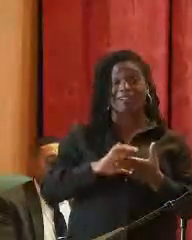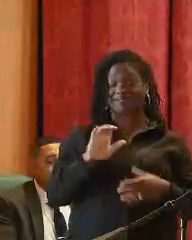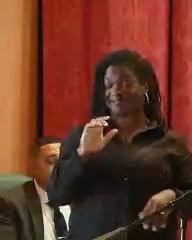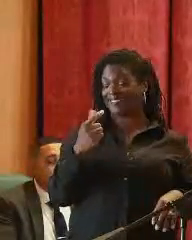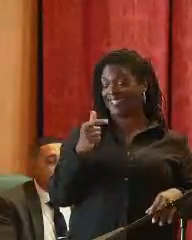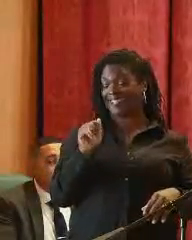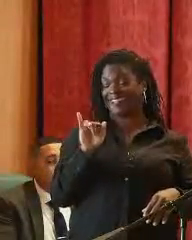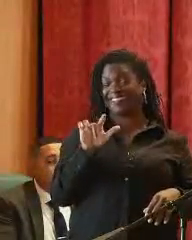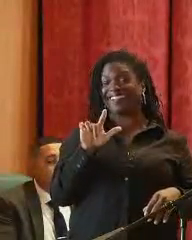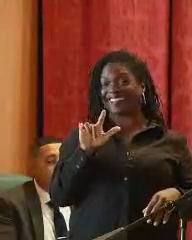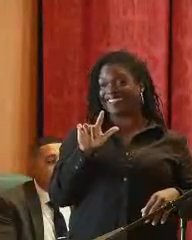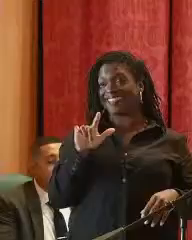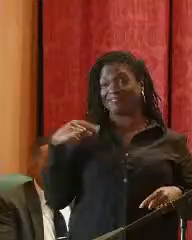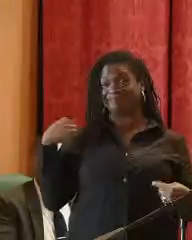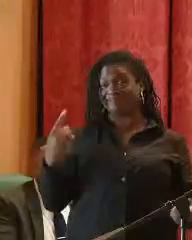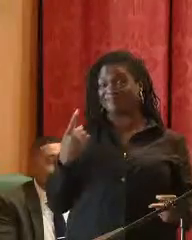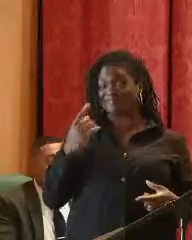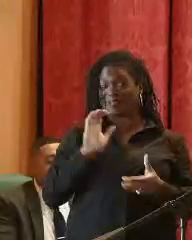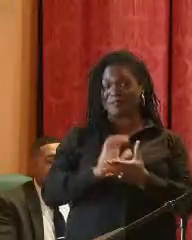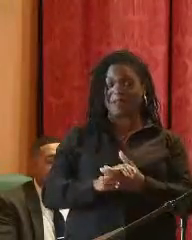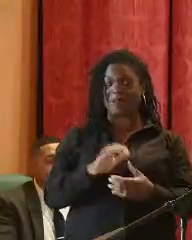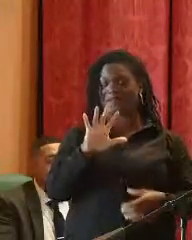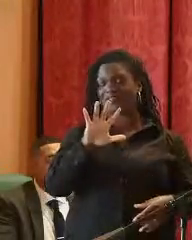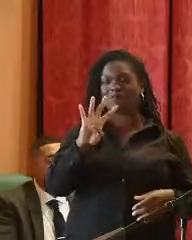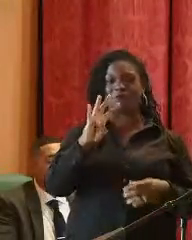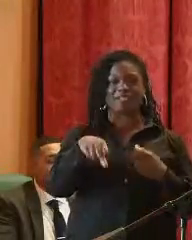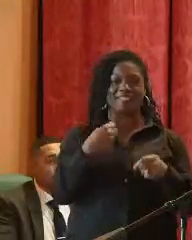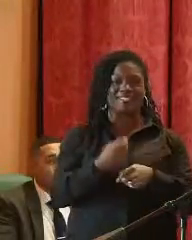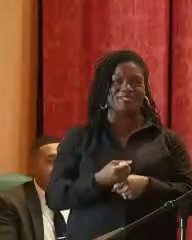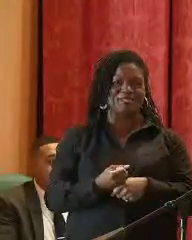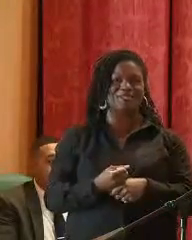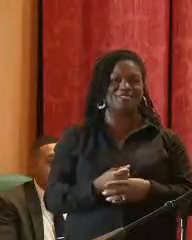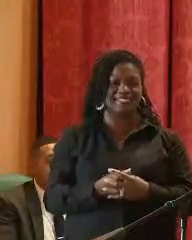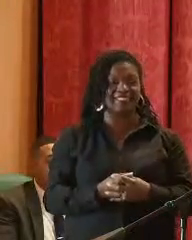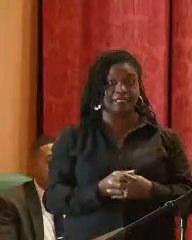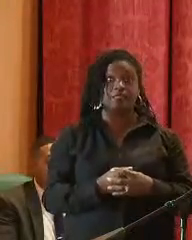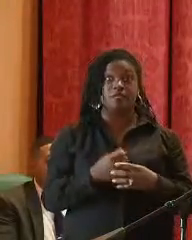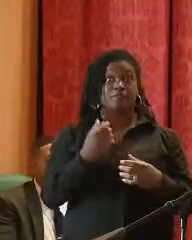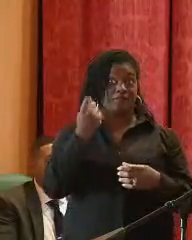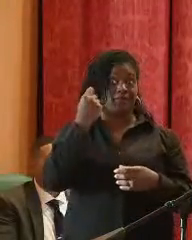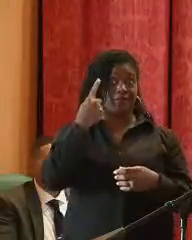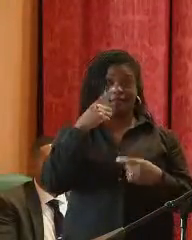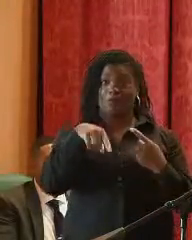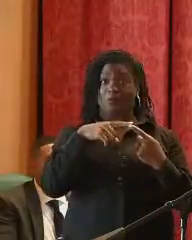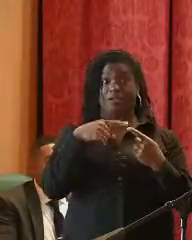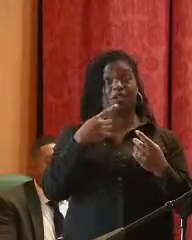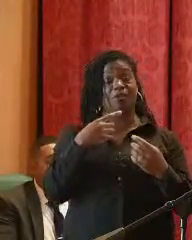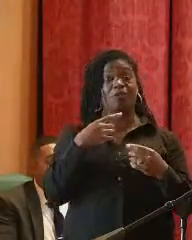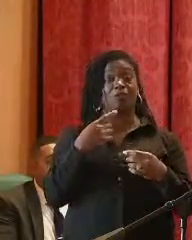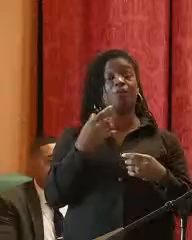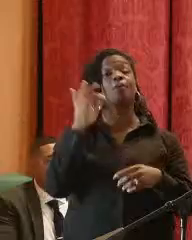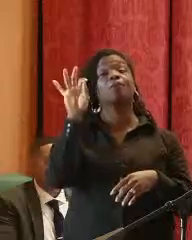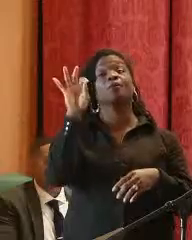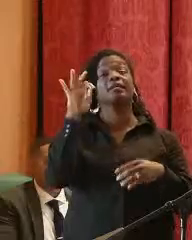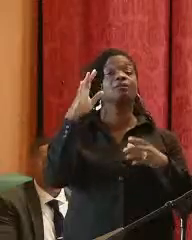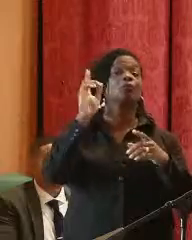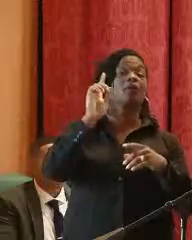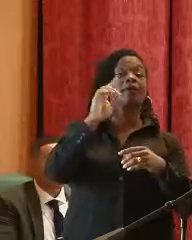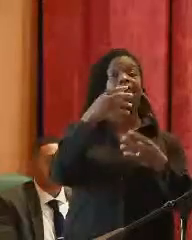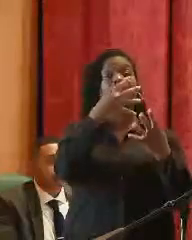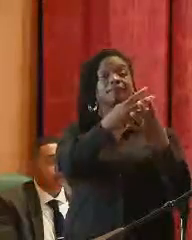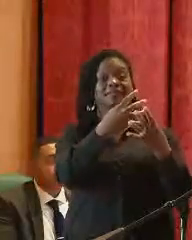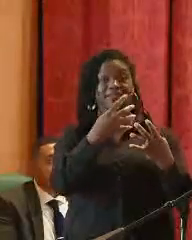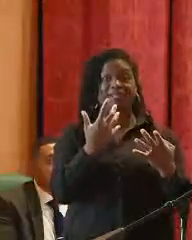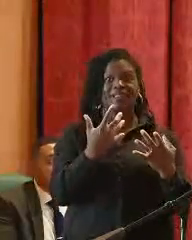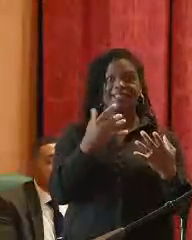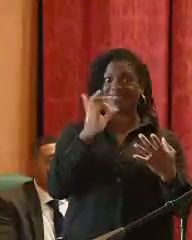years. And you might understand that when you're in prison ministry, it's not something that you come home early from, that you